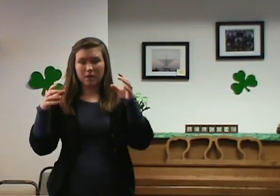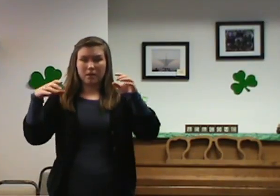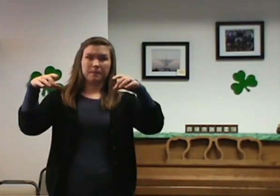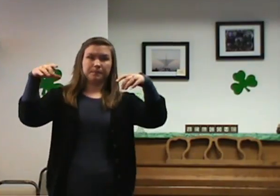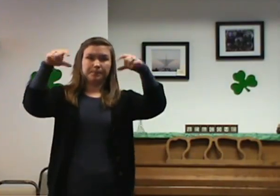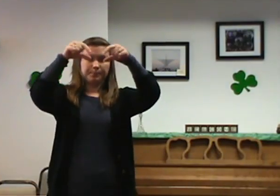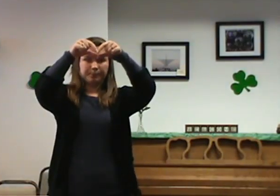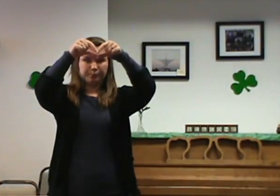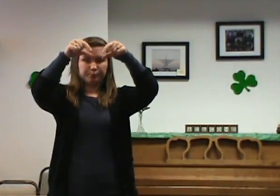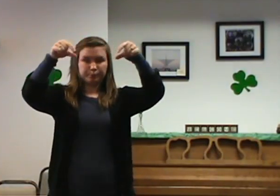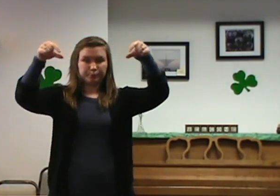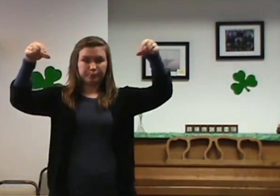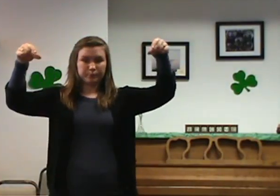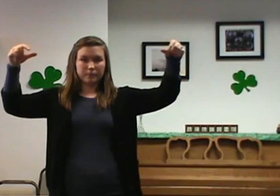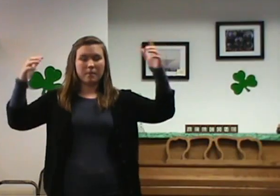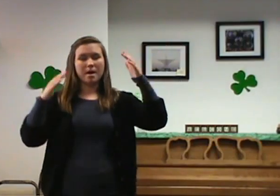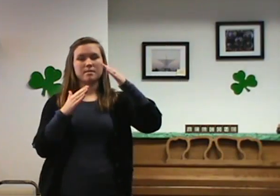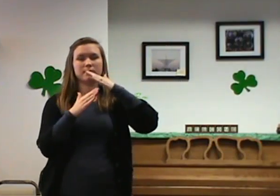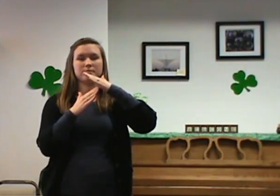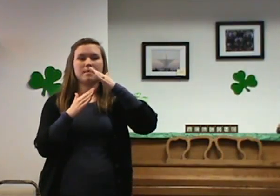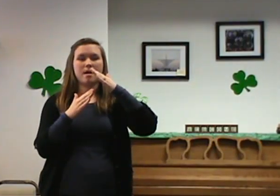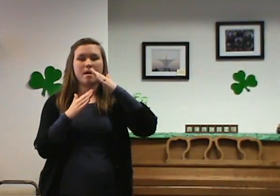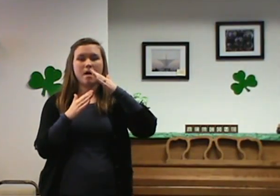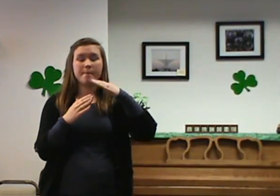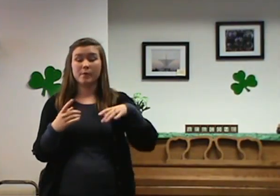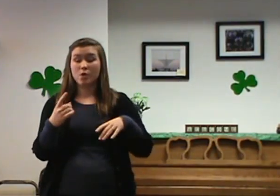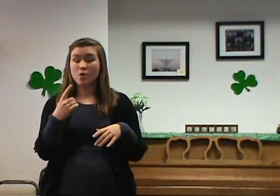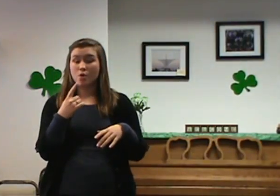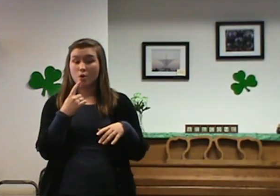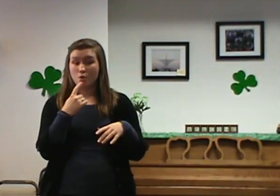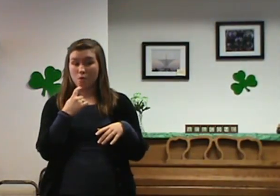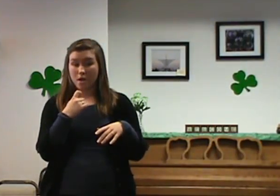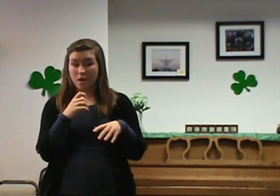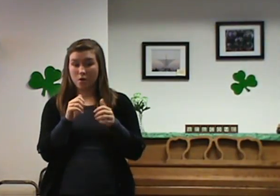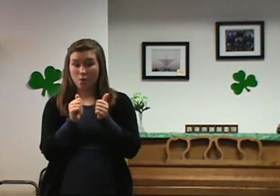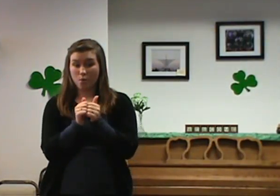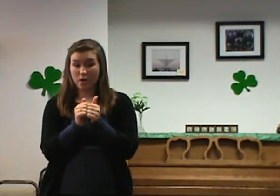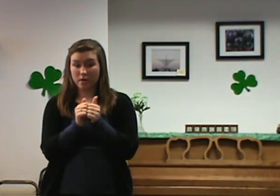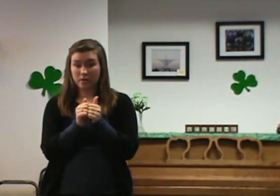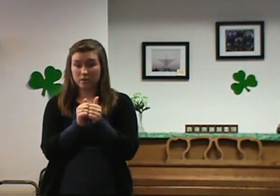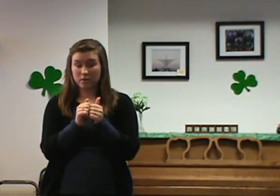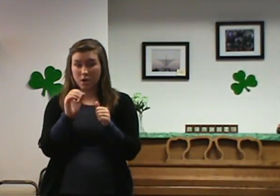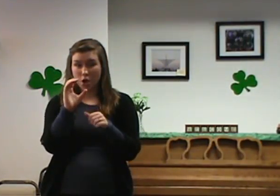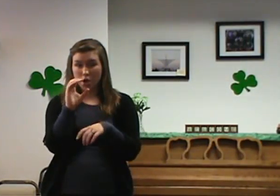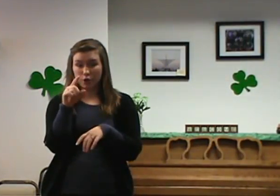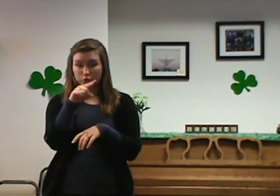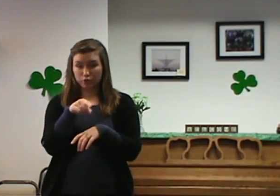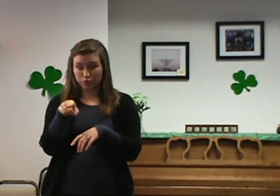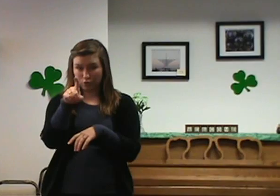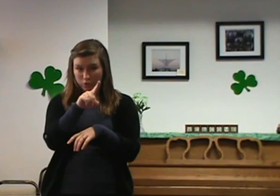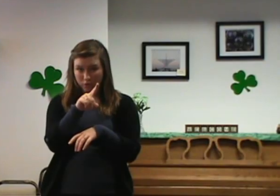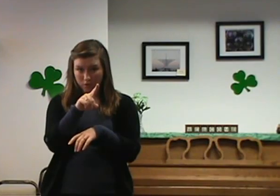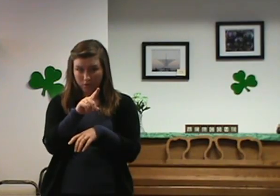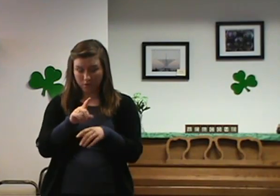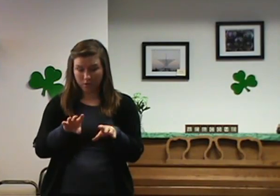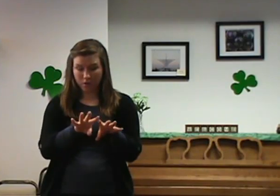your, the red one with the circle, and you can feel. Okay, this is the one that captures your image, and once